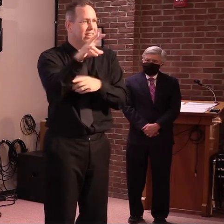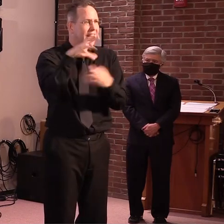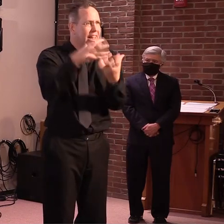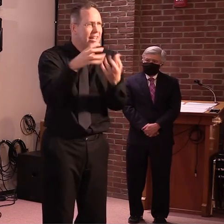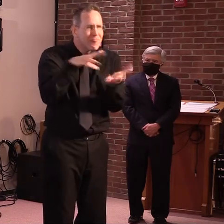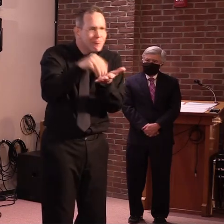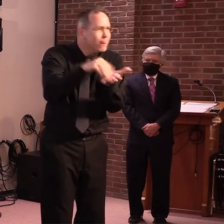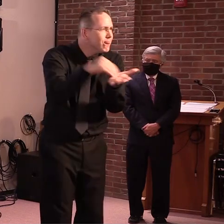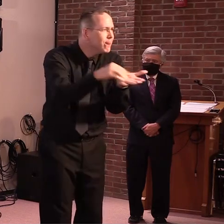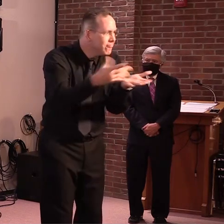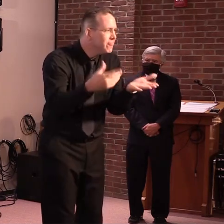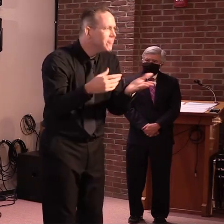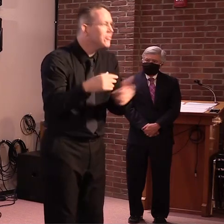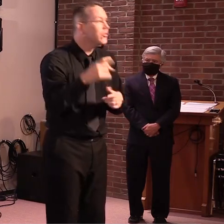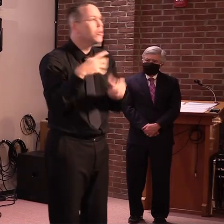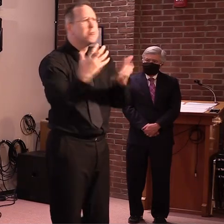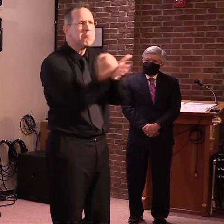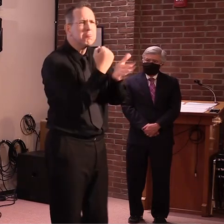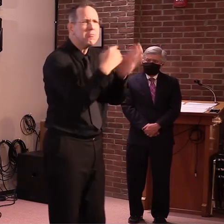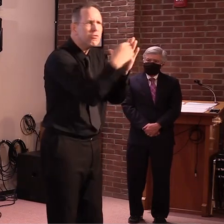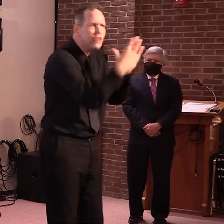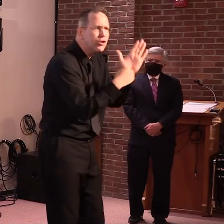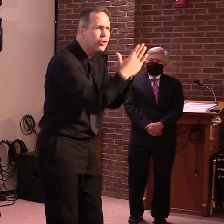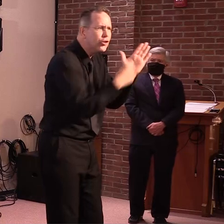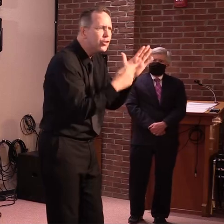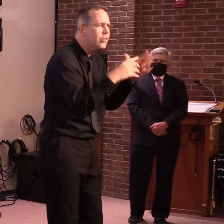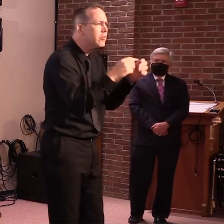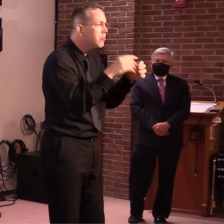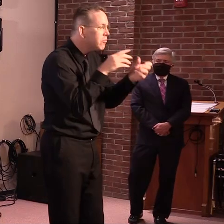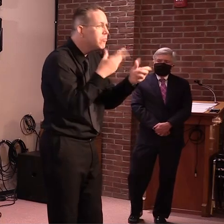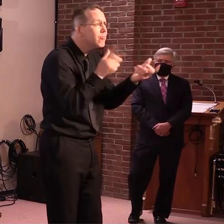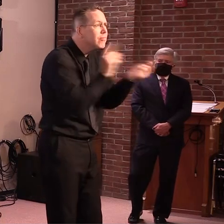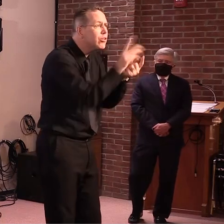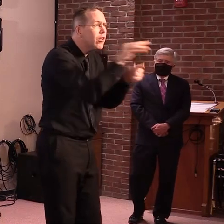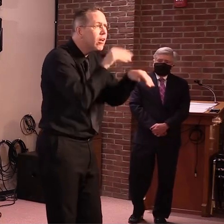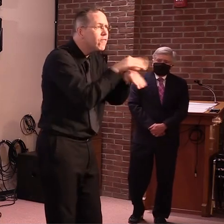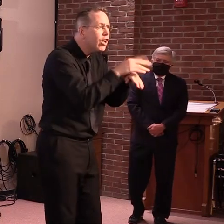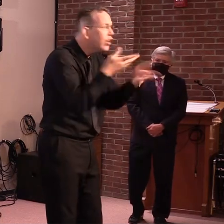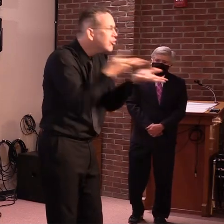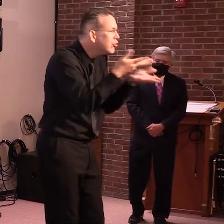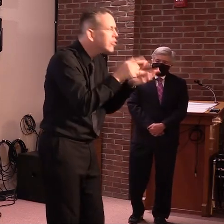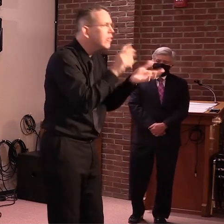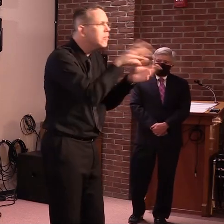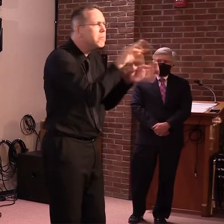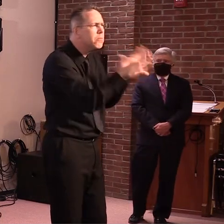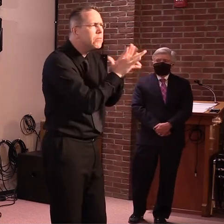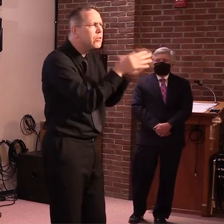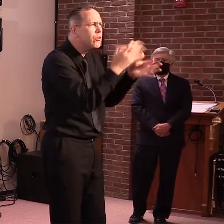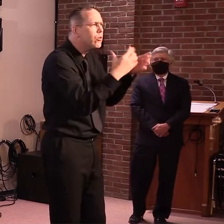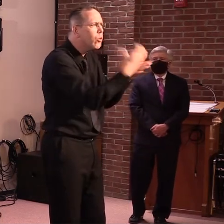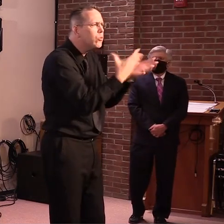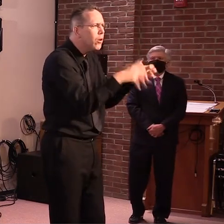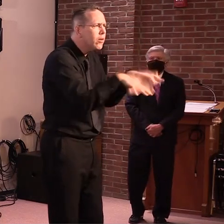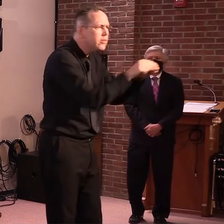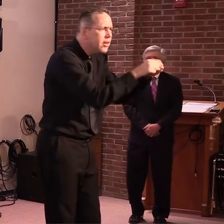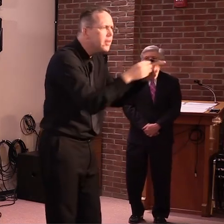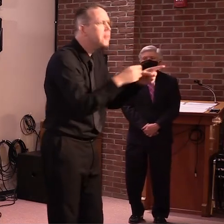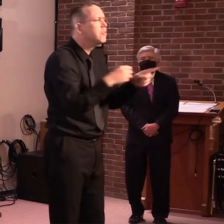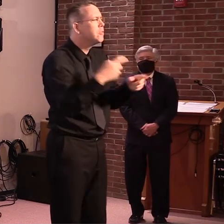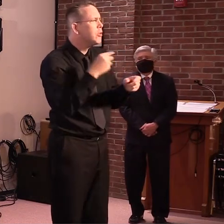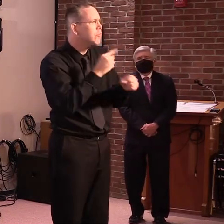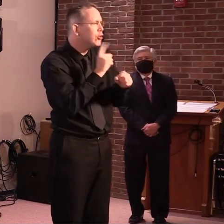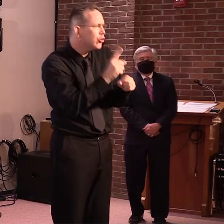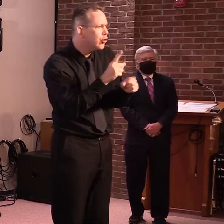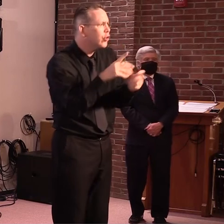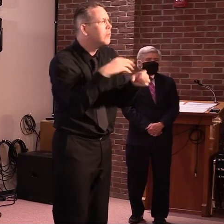assigned an academic advisor who will support you along the way. And if you're just considering it, you can make an appointment with a CCV advisor to explore the